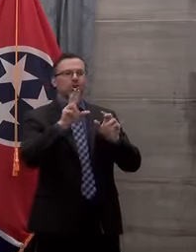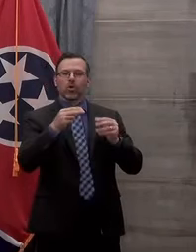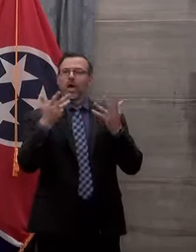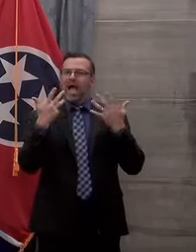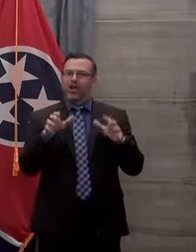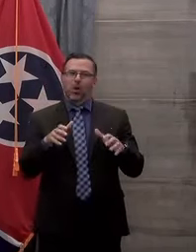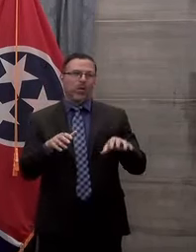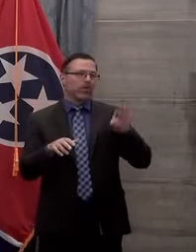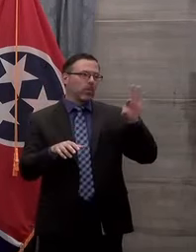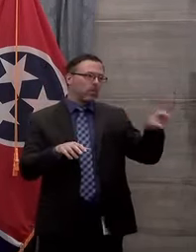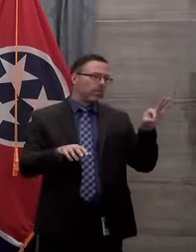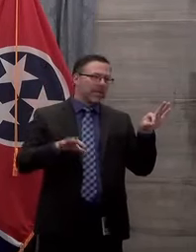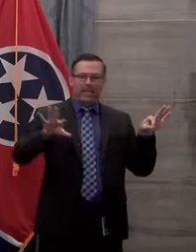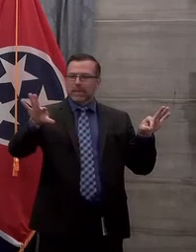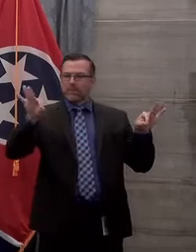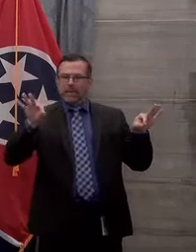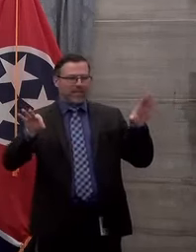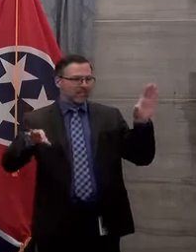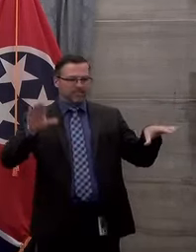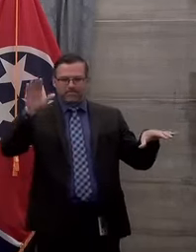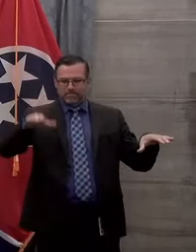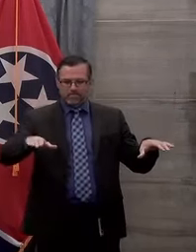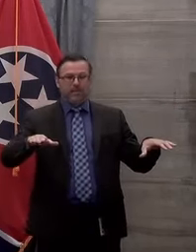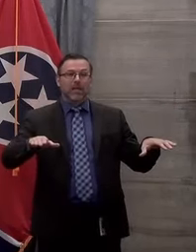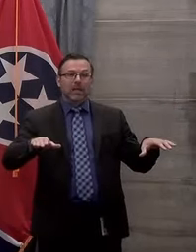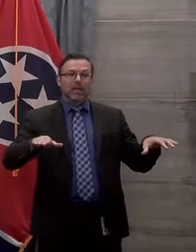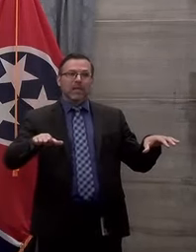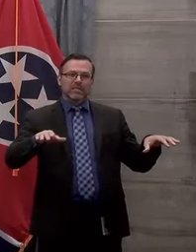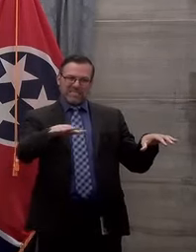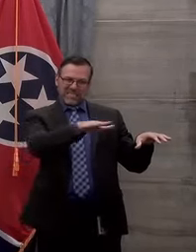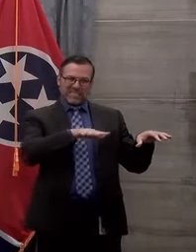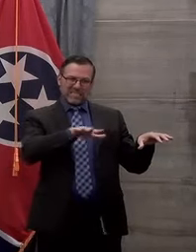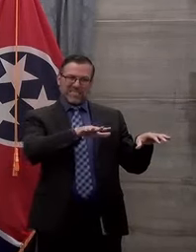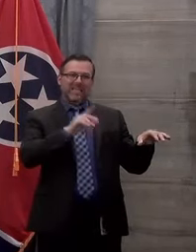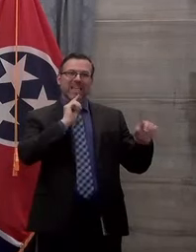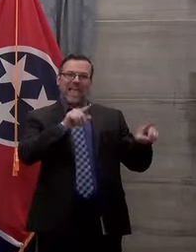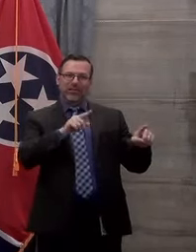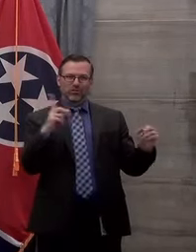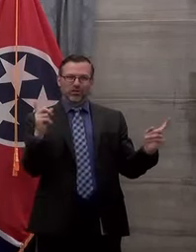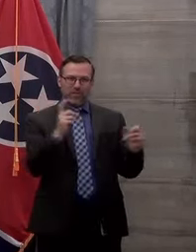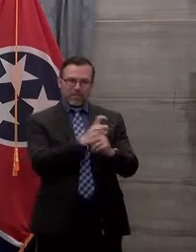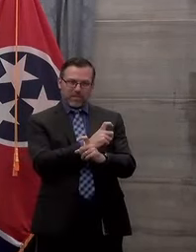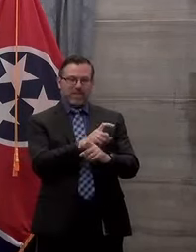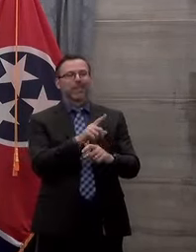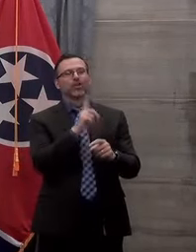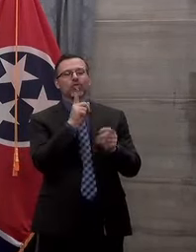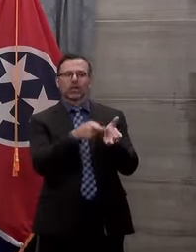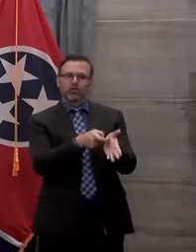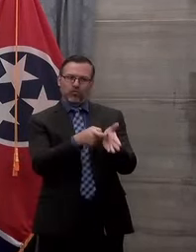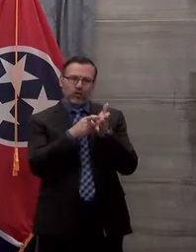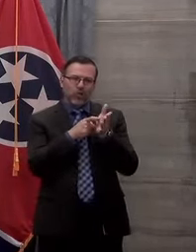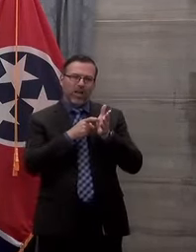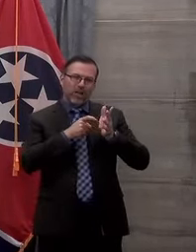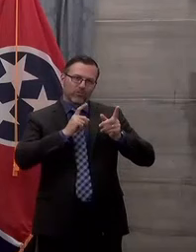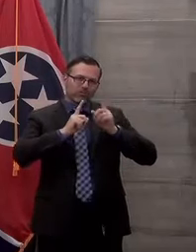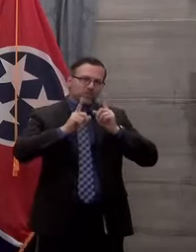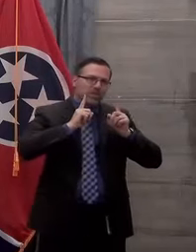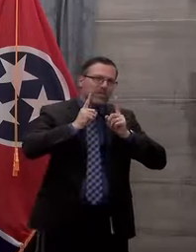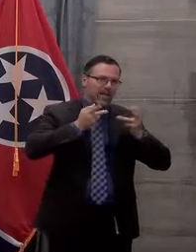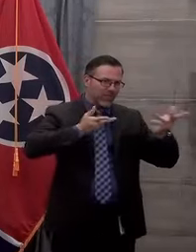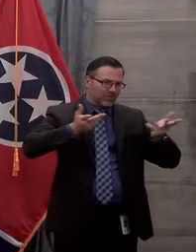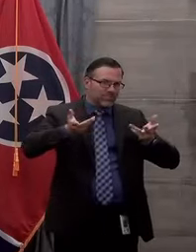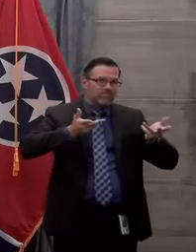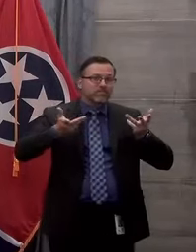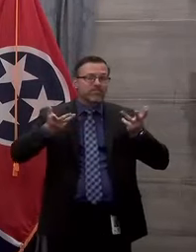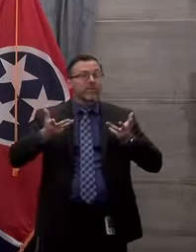sides. It's that we understand that these answers are complicated and they require dialogue. So what I